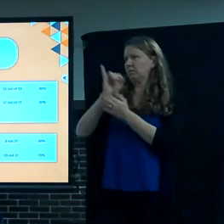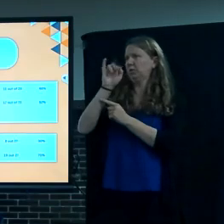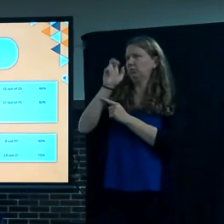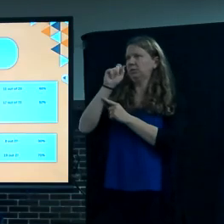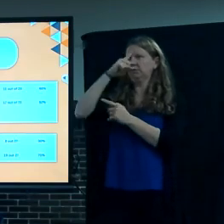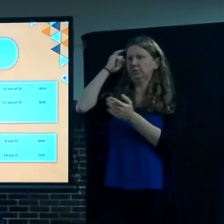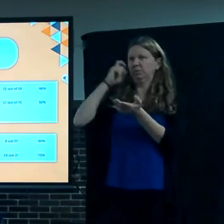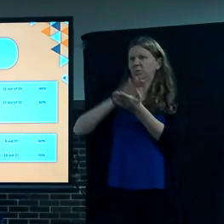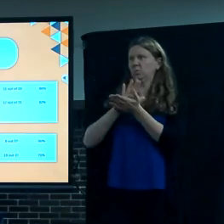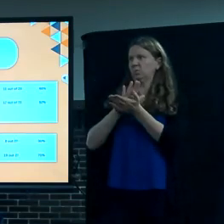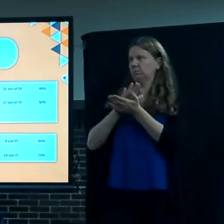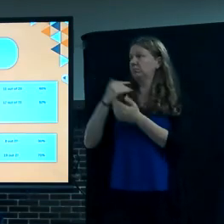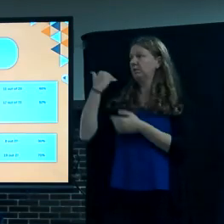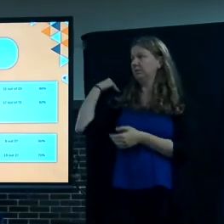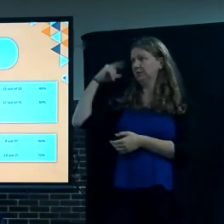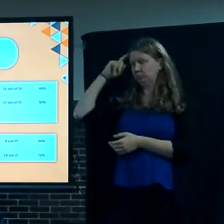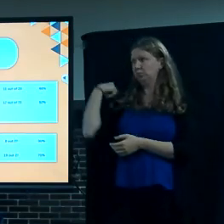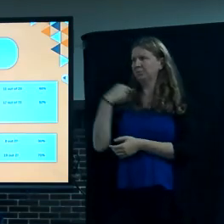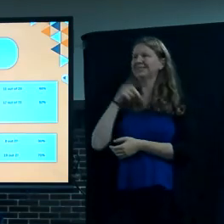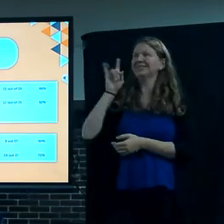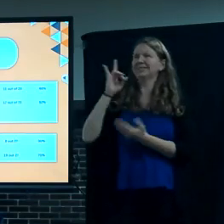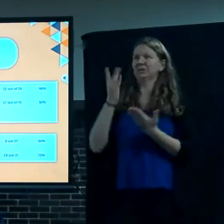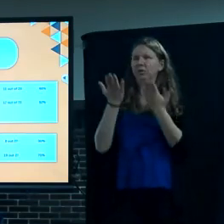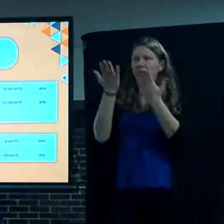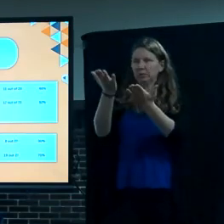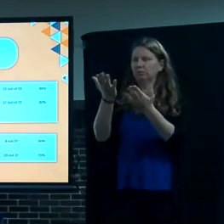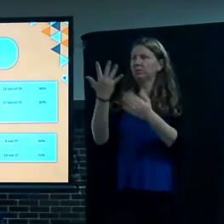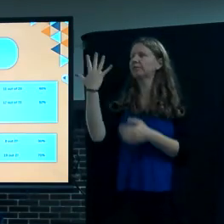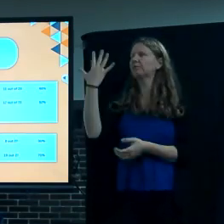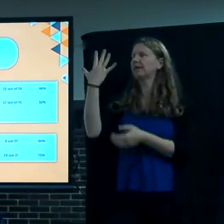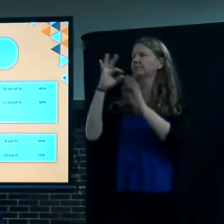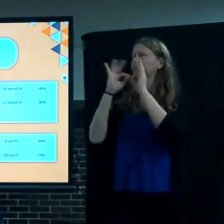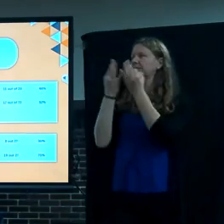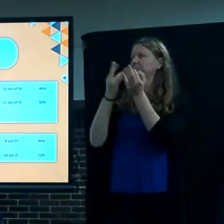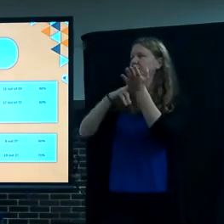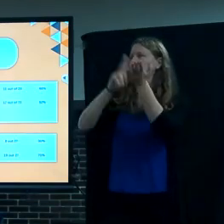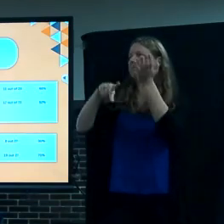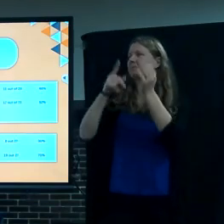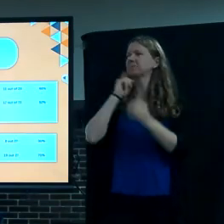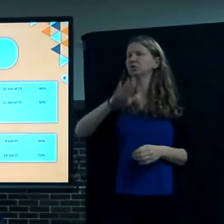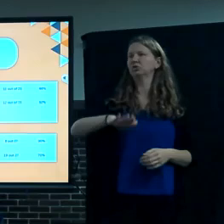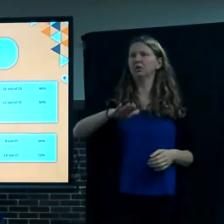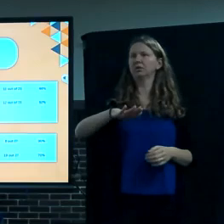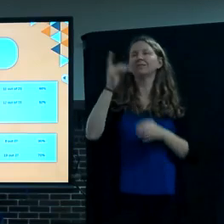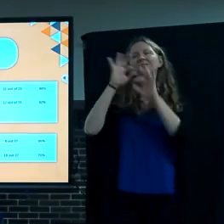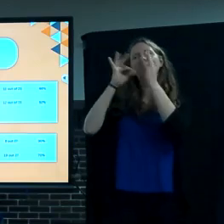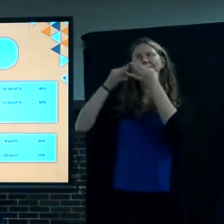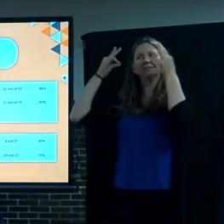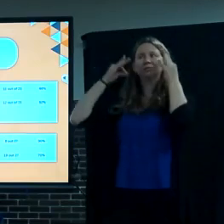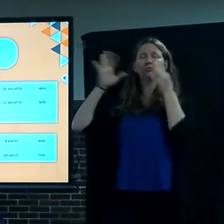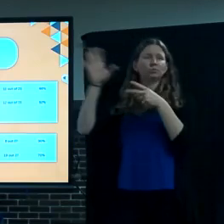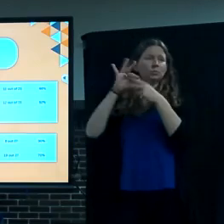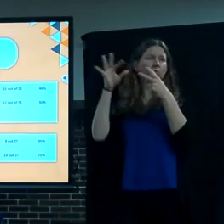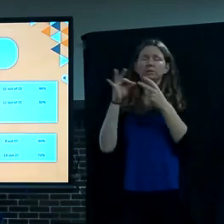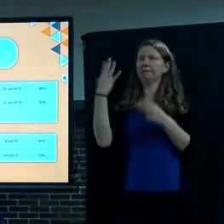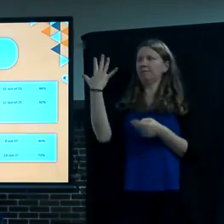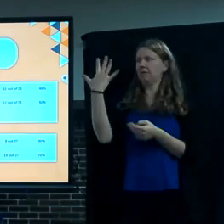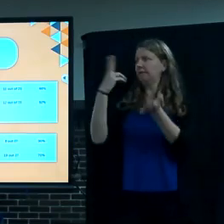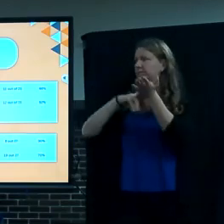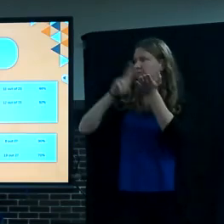We were required to offer IREAD Summer School this past summer. We did offer it. 5 families signed